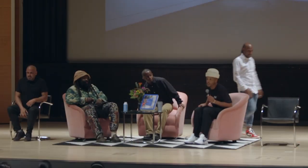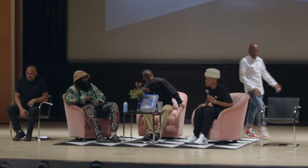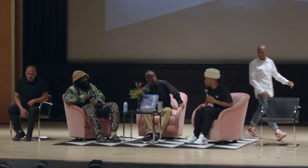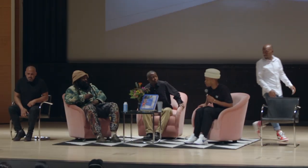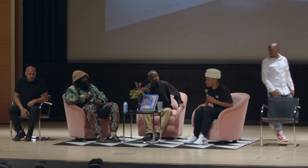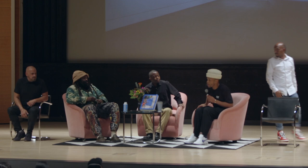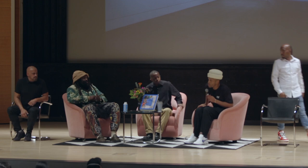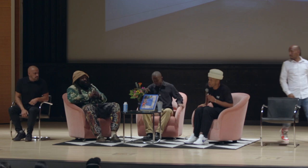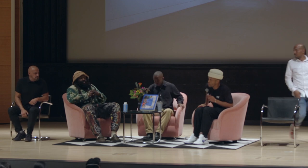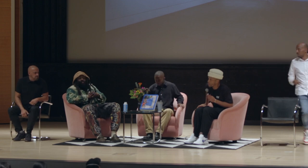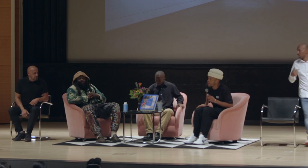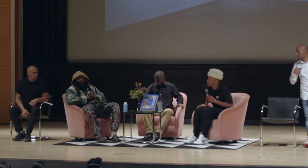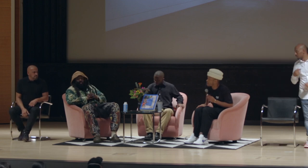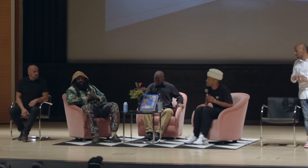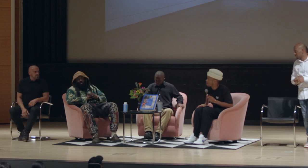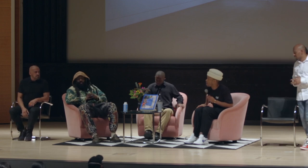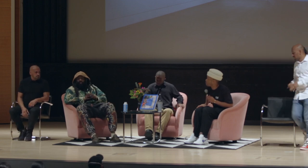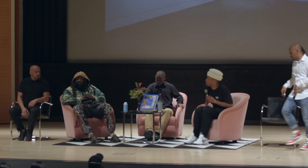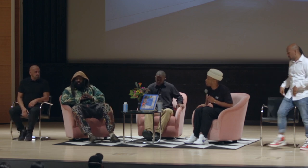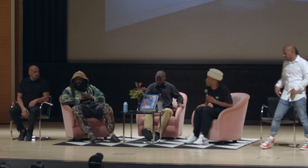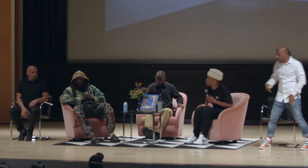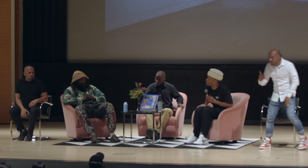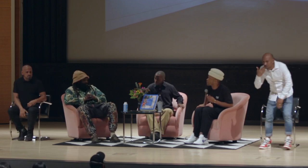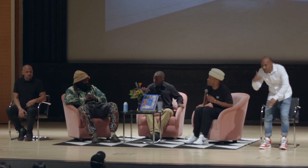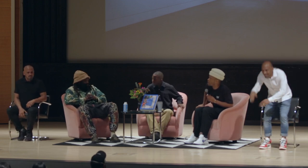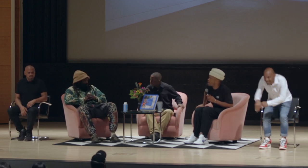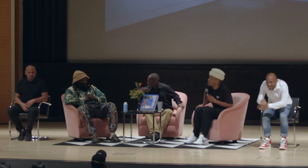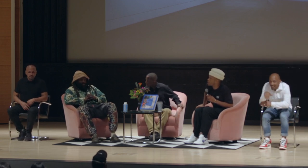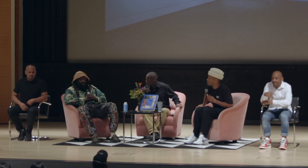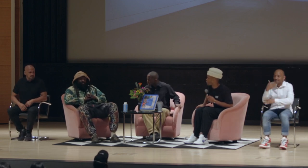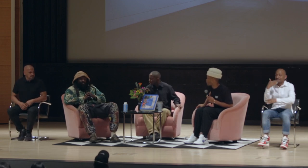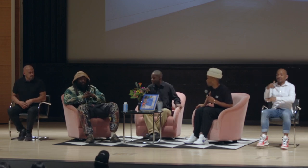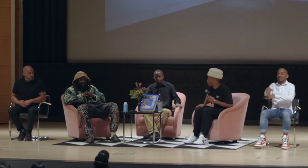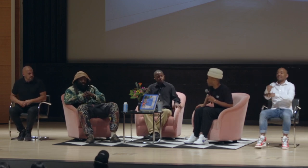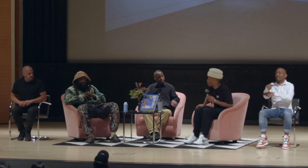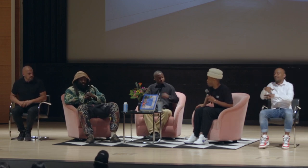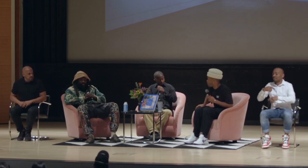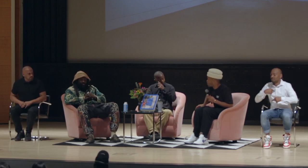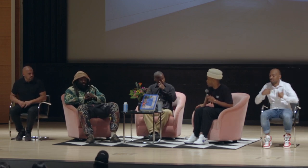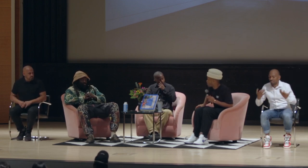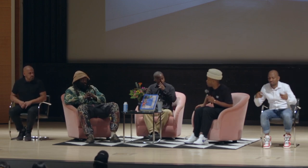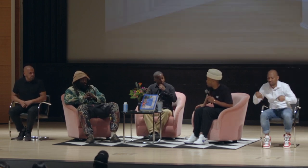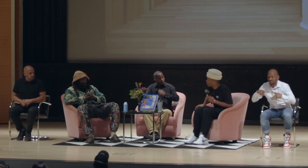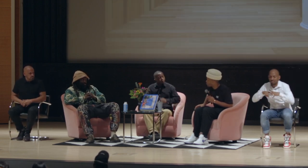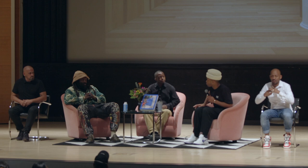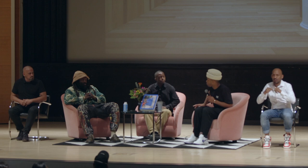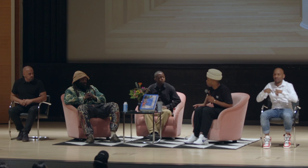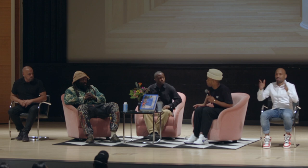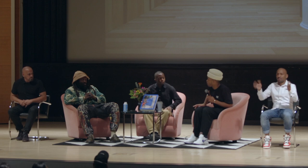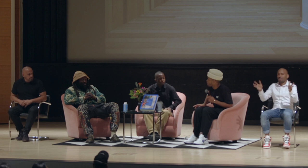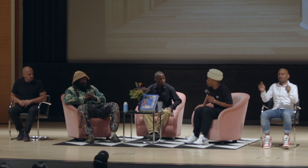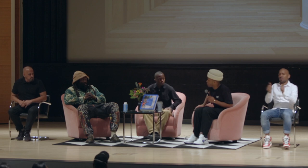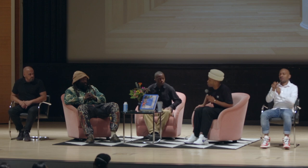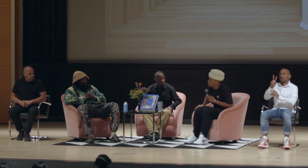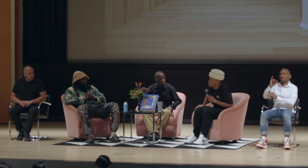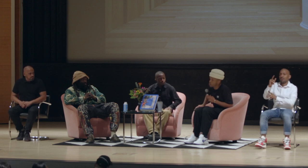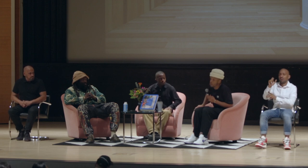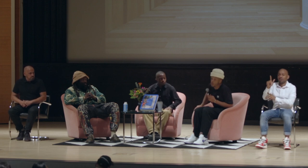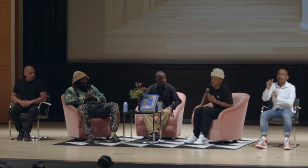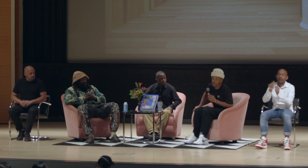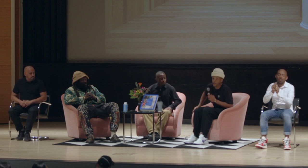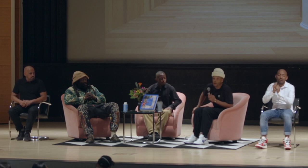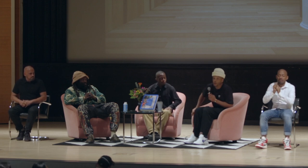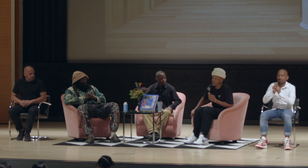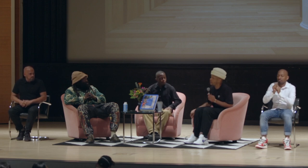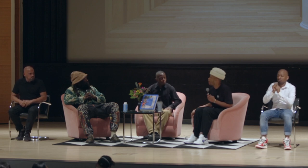Good evening. Thank you guys for joining us for a conversation about Virgil and